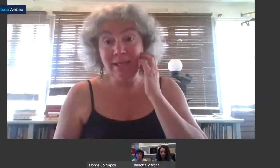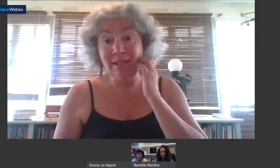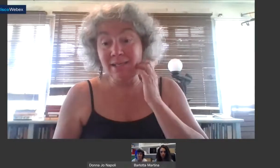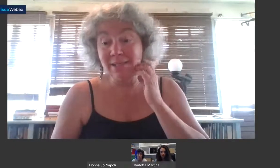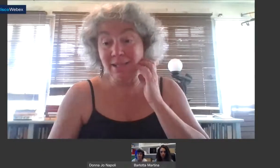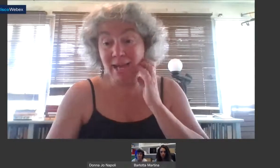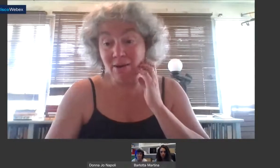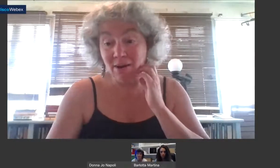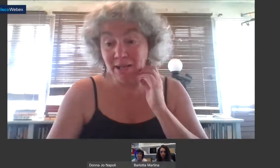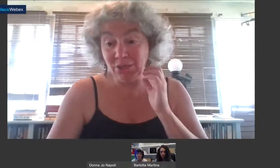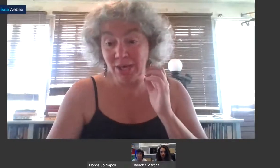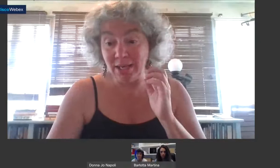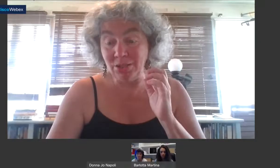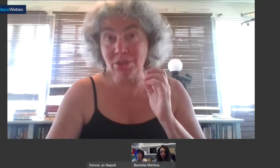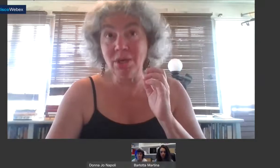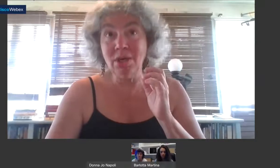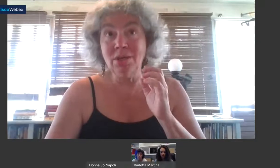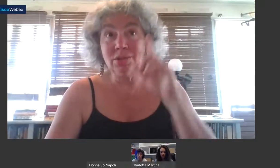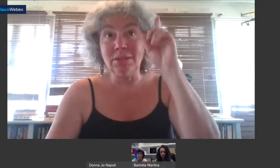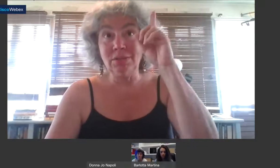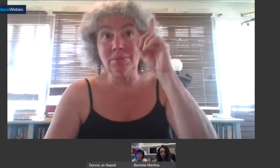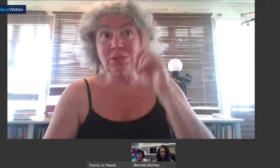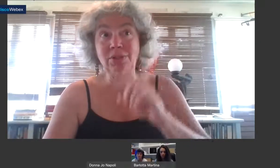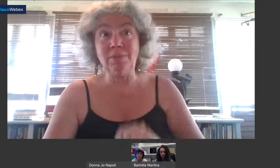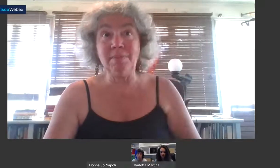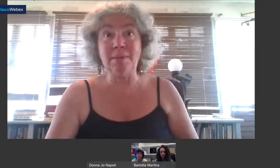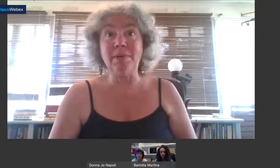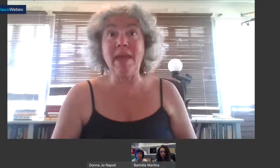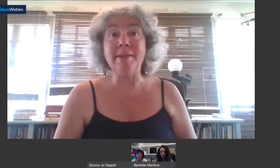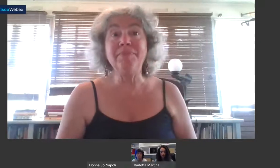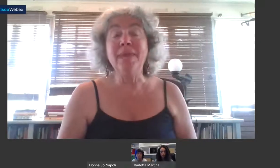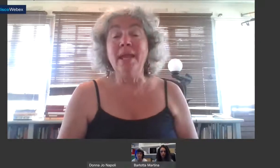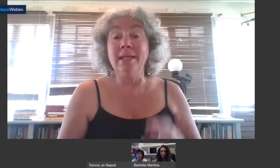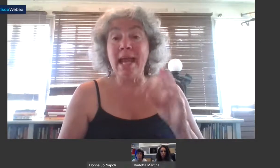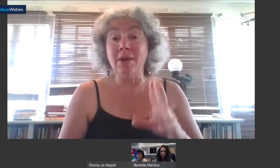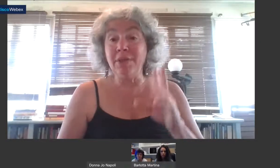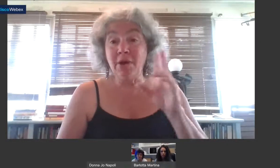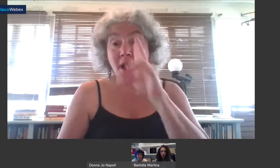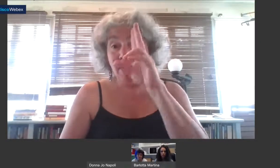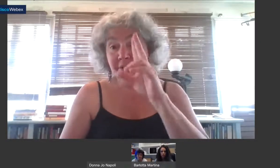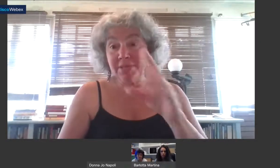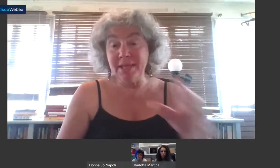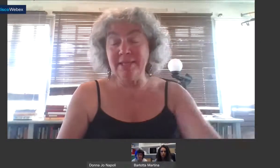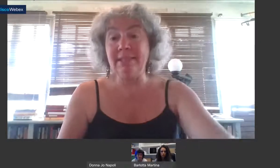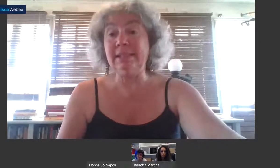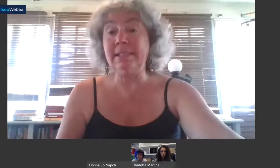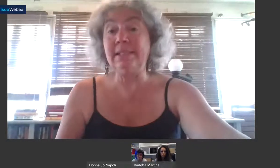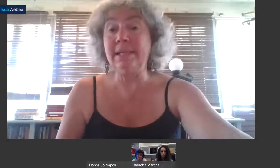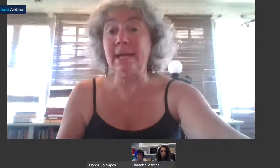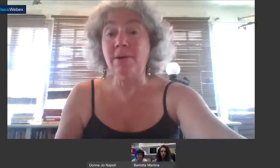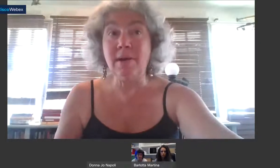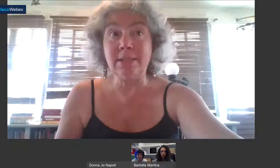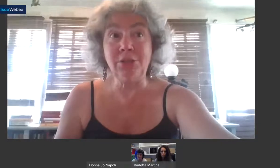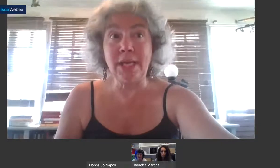lead to diachronic change. So I just want you to remember that. Now, there are other things that lead to diachronic